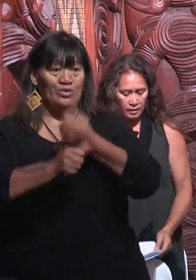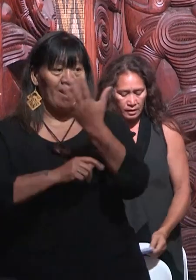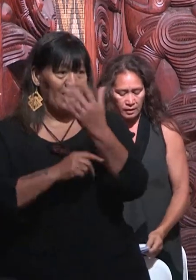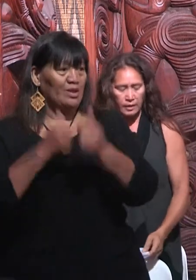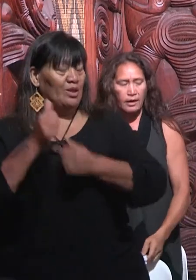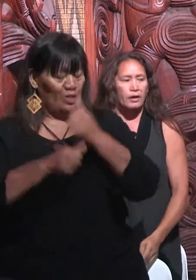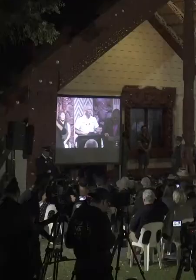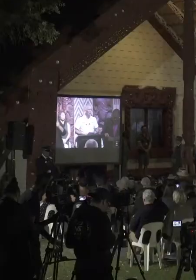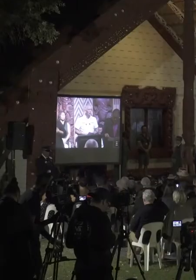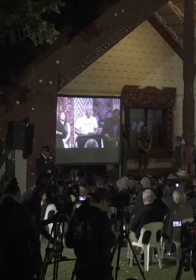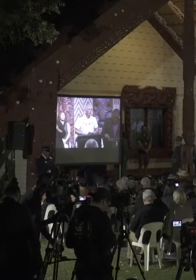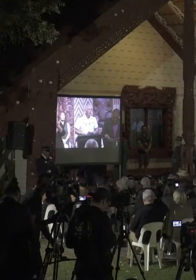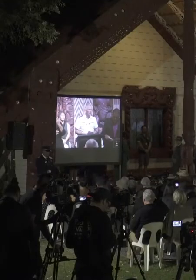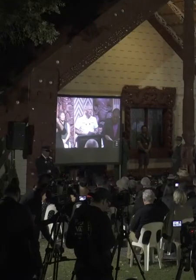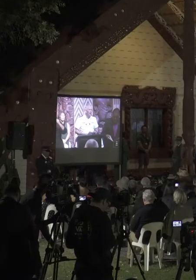Hallelujah.